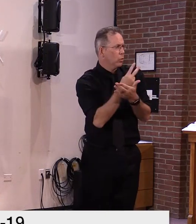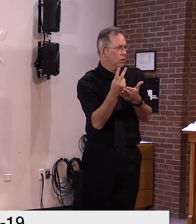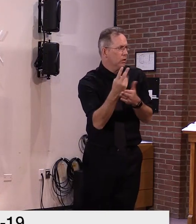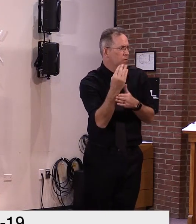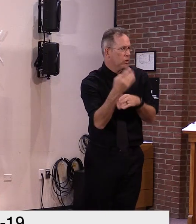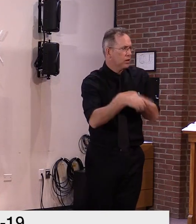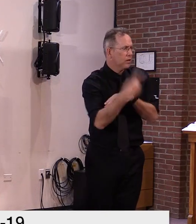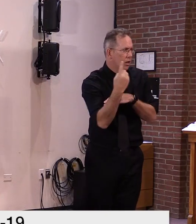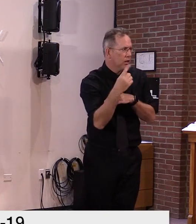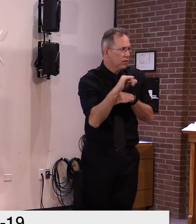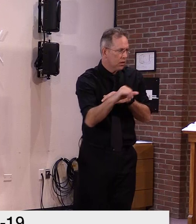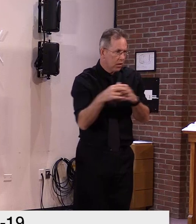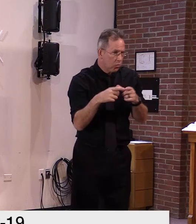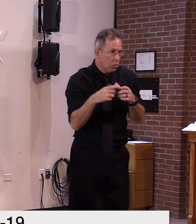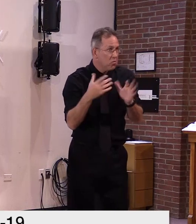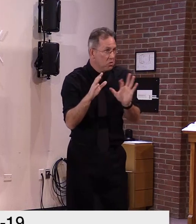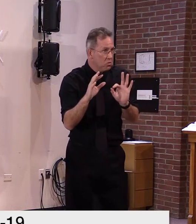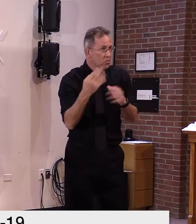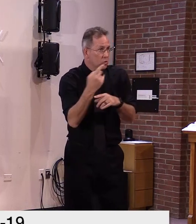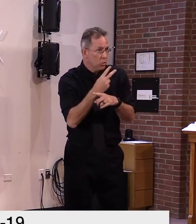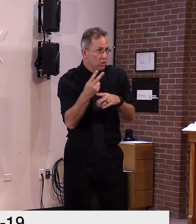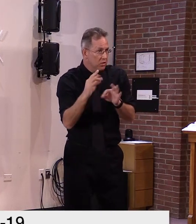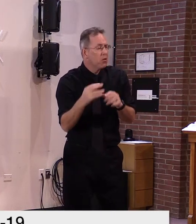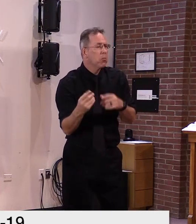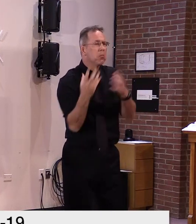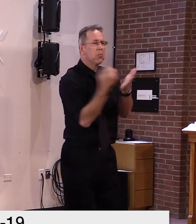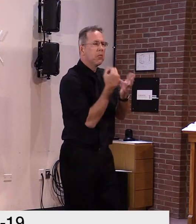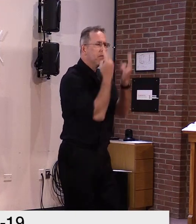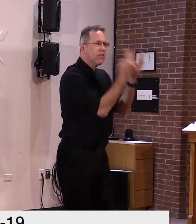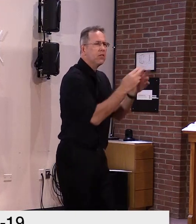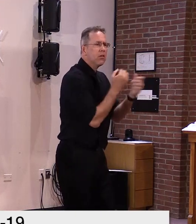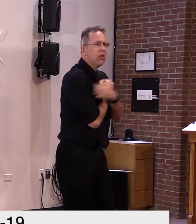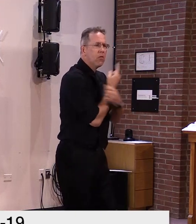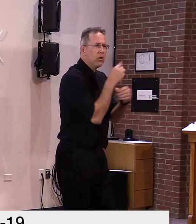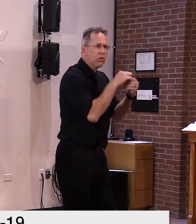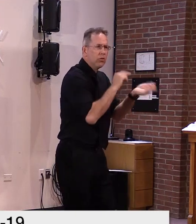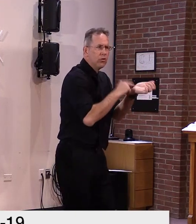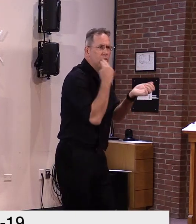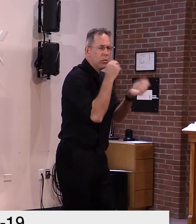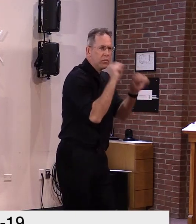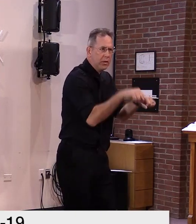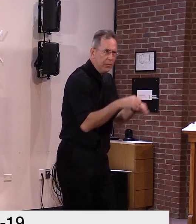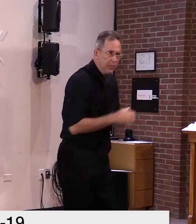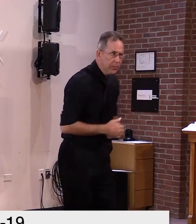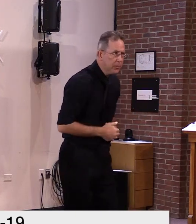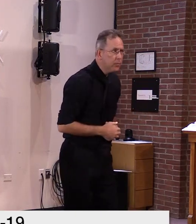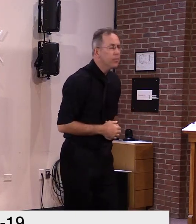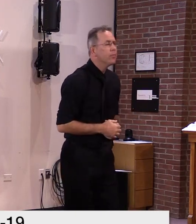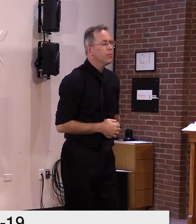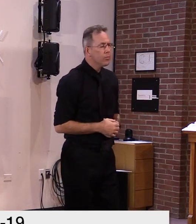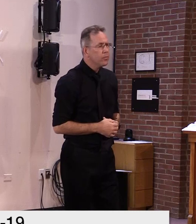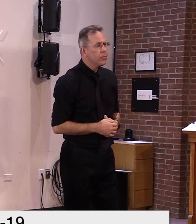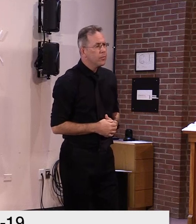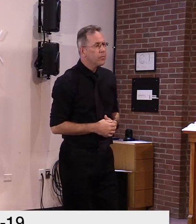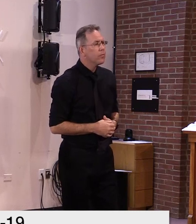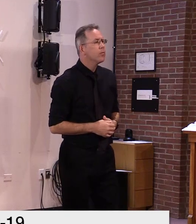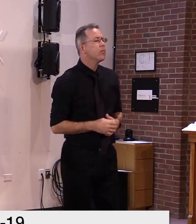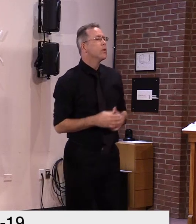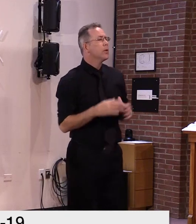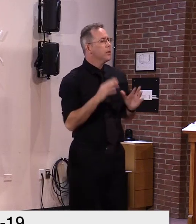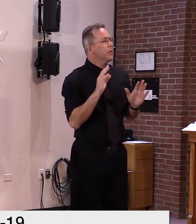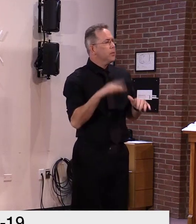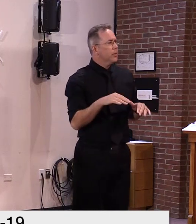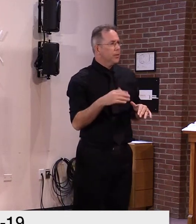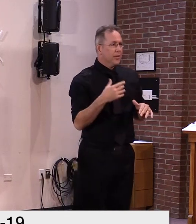possible environment for all residents and facility staff. This will be a huge change for our long-term care